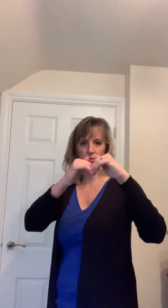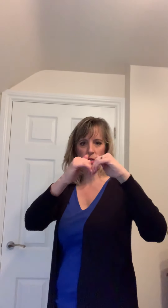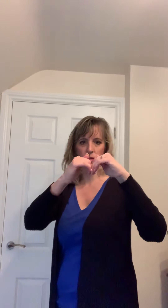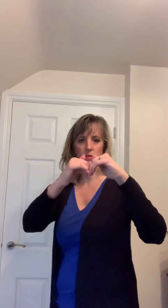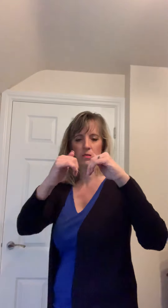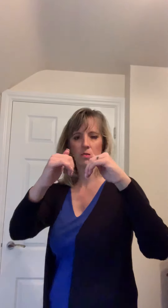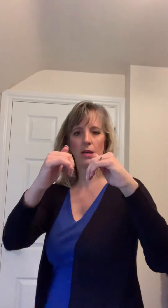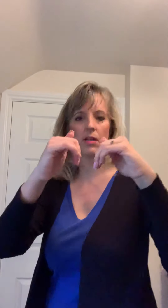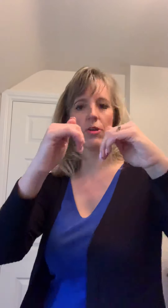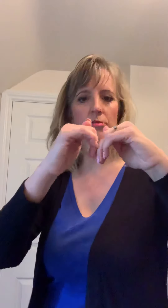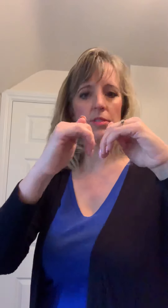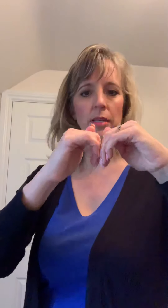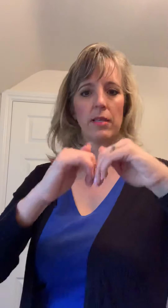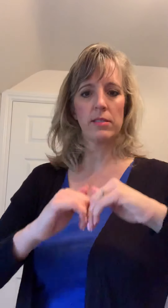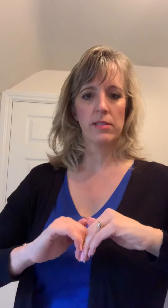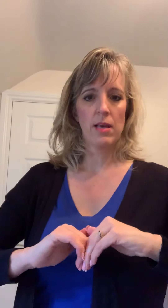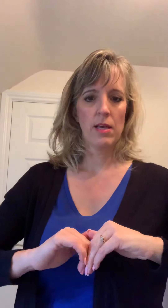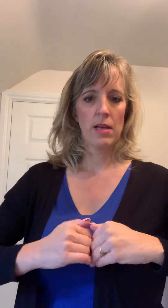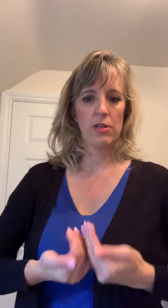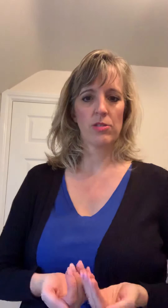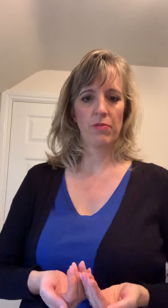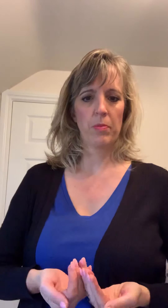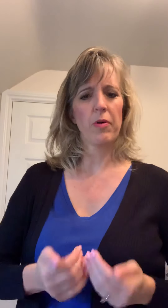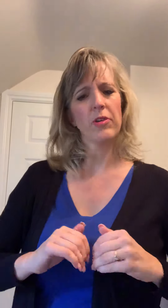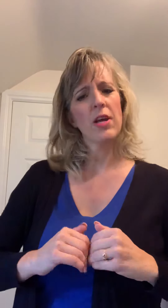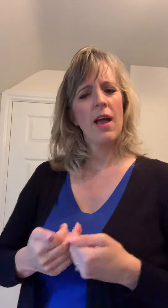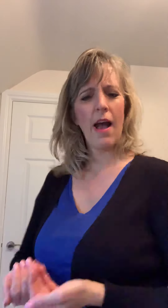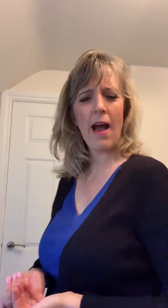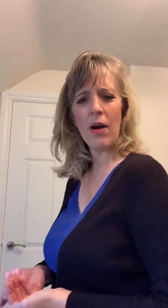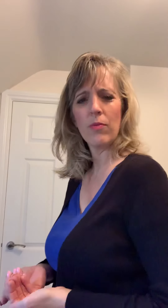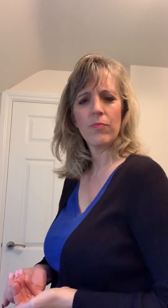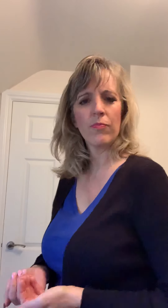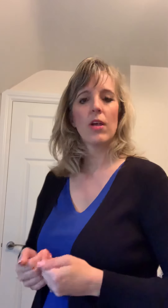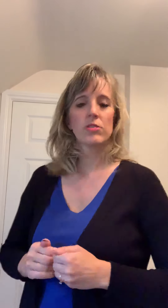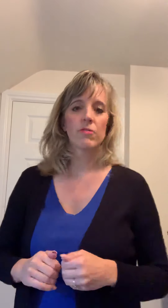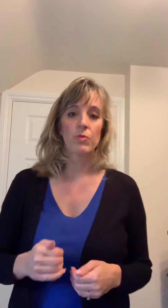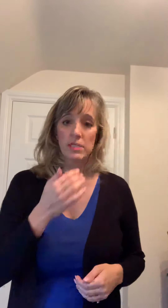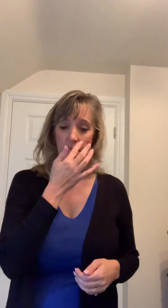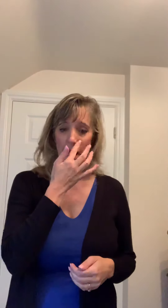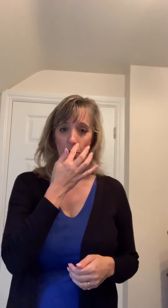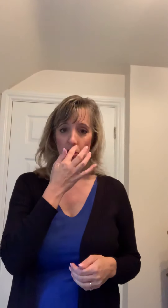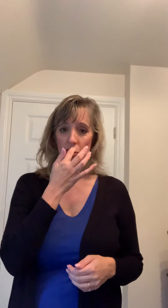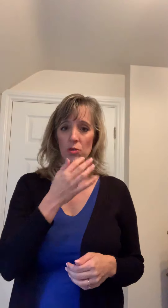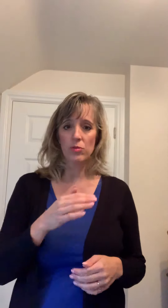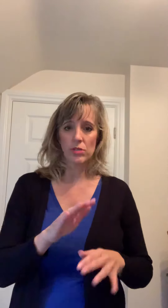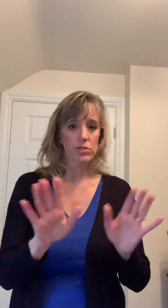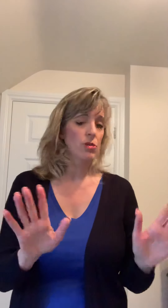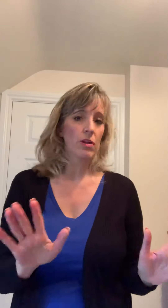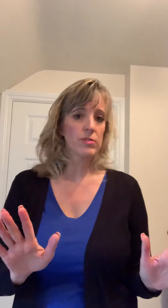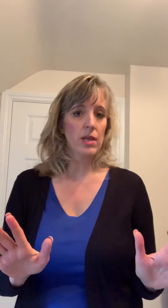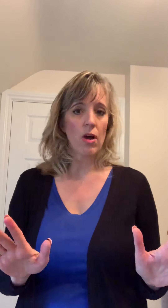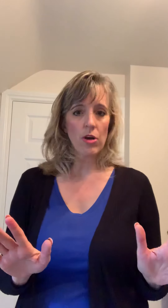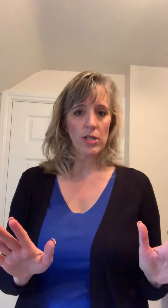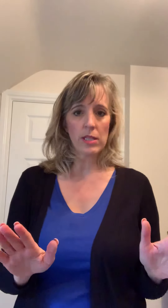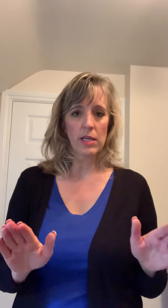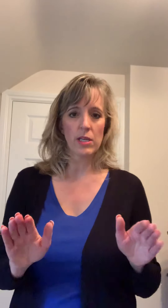like this, and you just flip them over. How? So if you wanted to say, how are you? Since you don't have to say are or anything, all